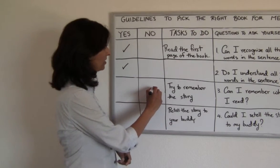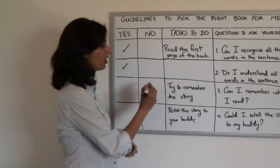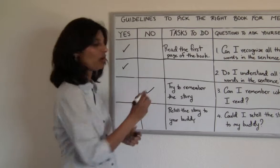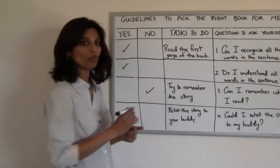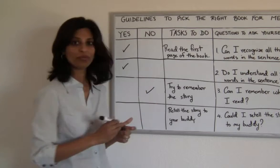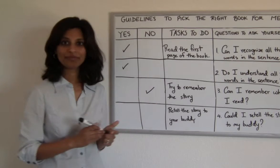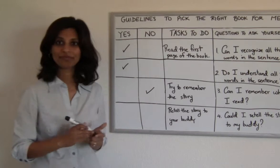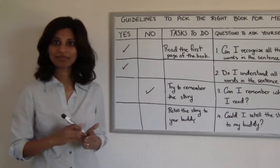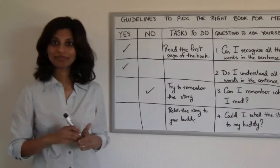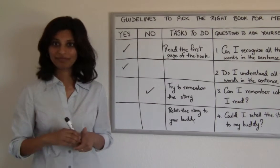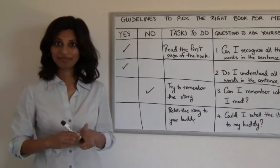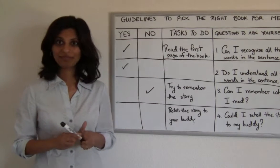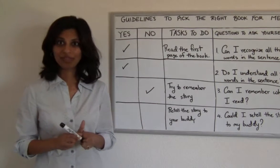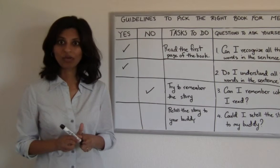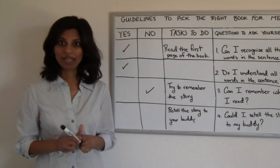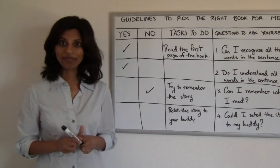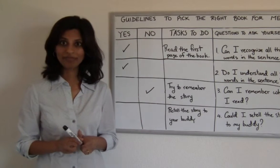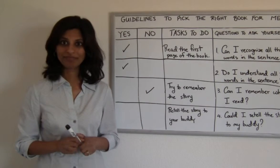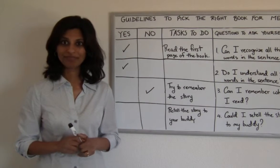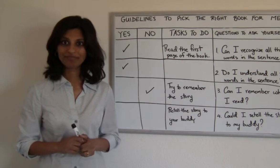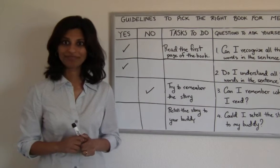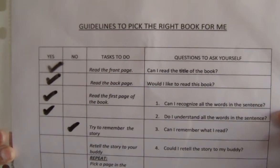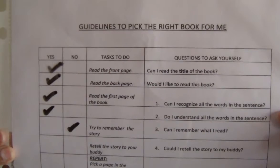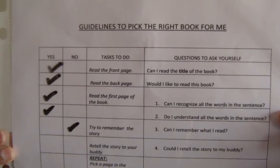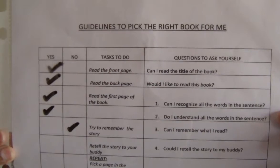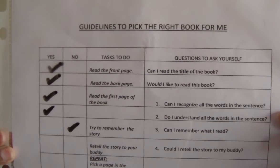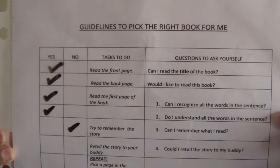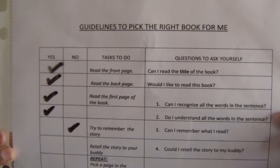no. Okay?